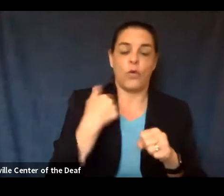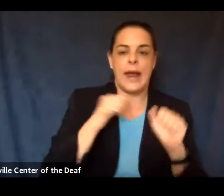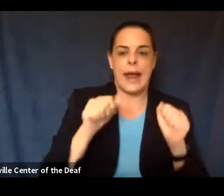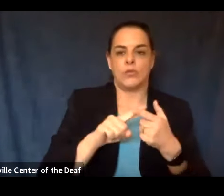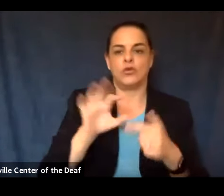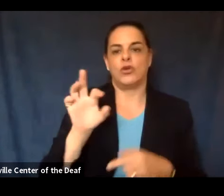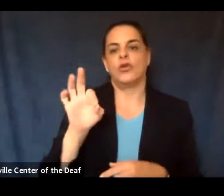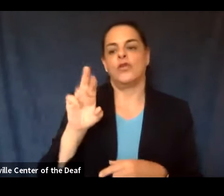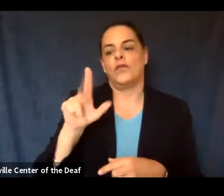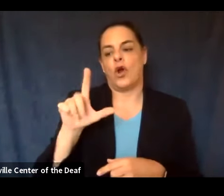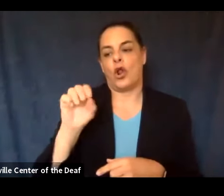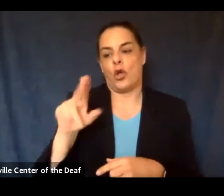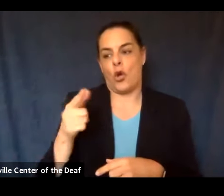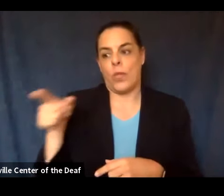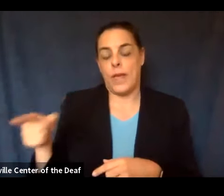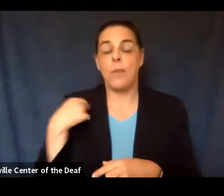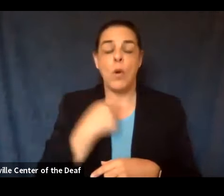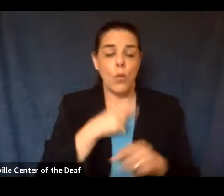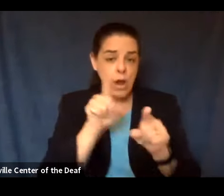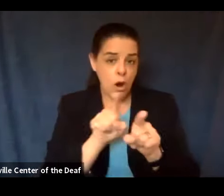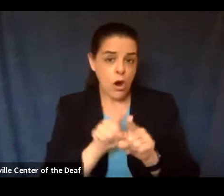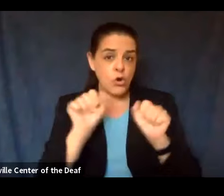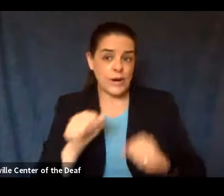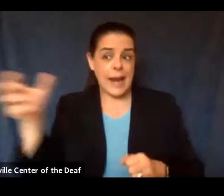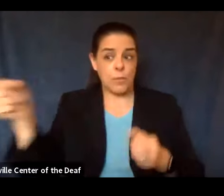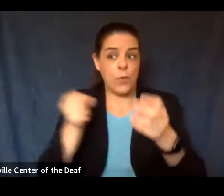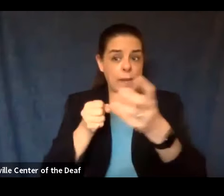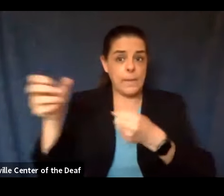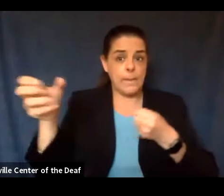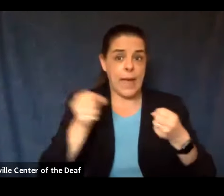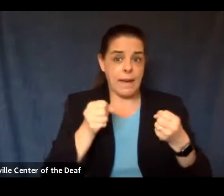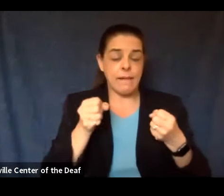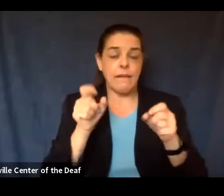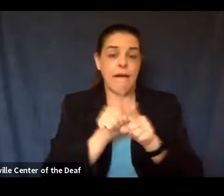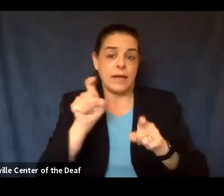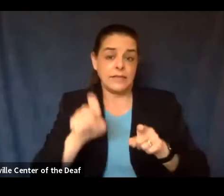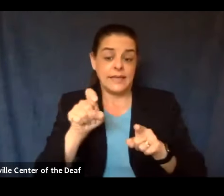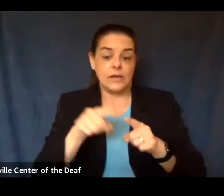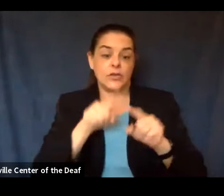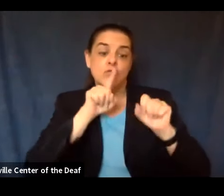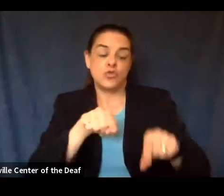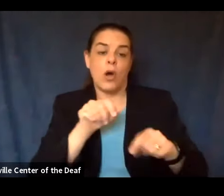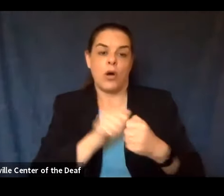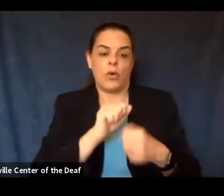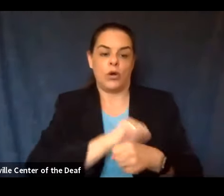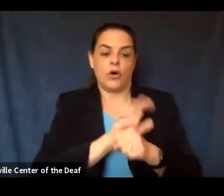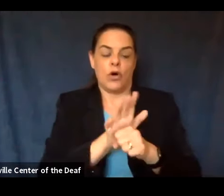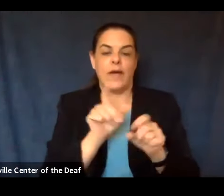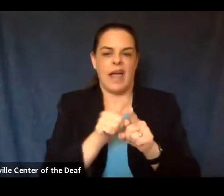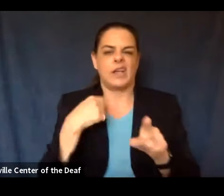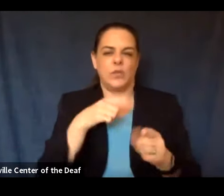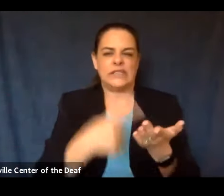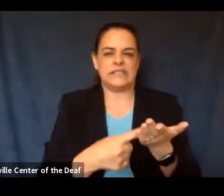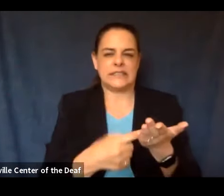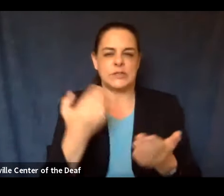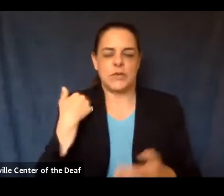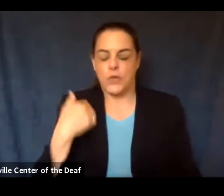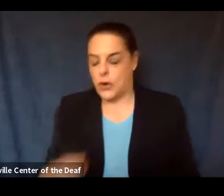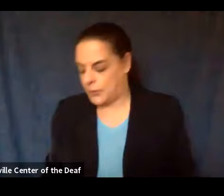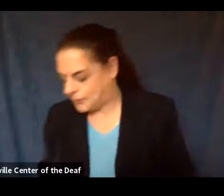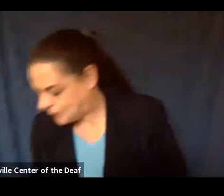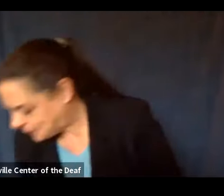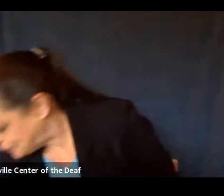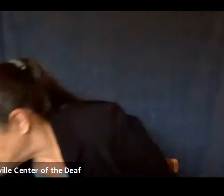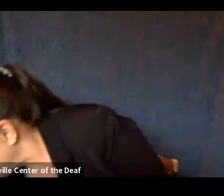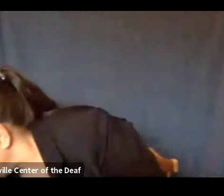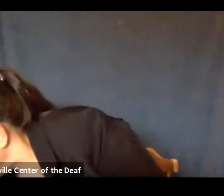have the option to bring those folks back as needed to respond to COVID-19, as we've talked about previously. And I believe Dr.